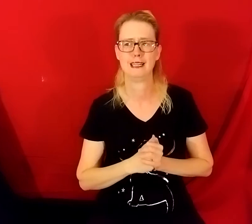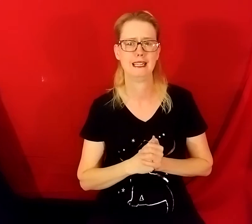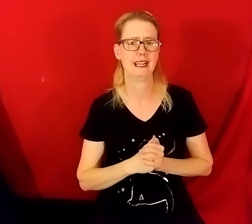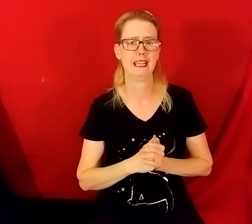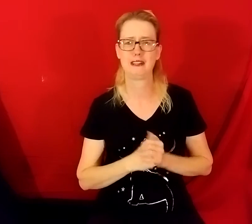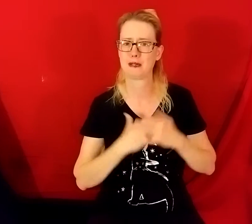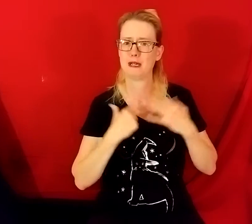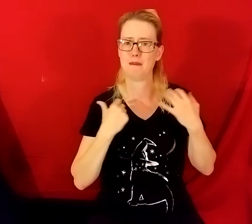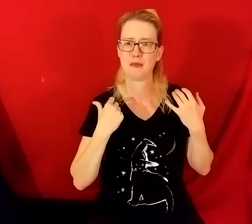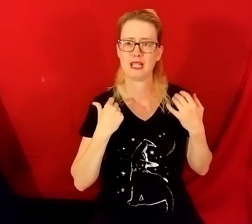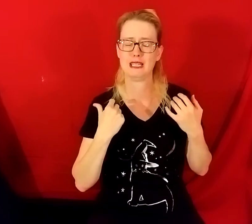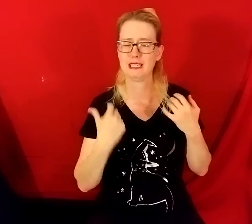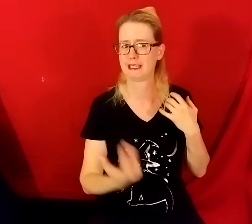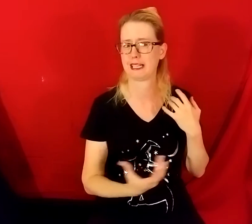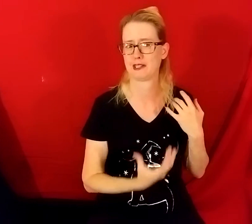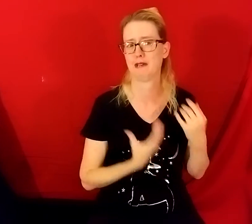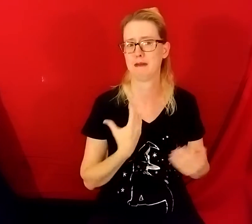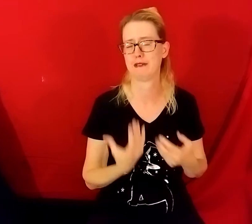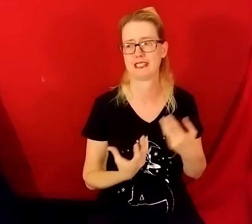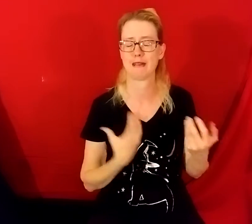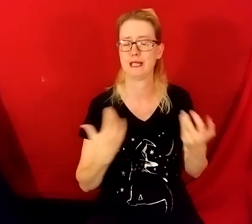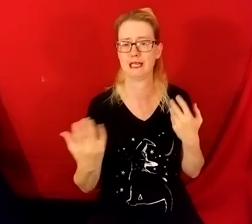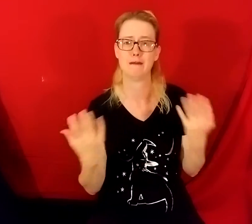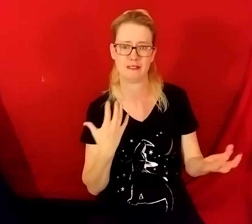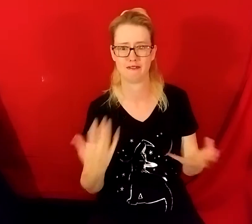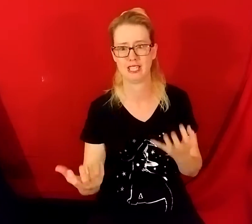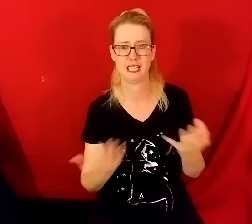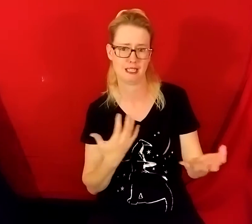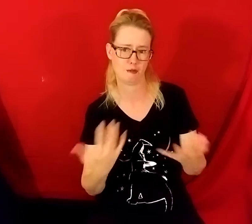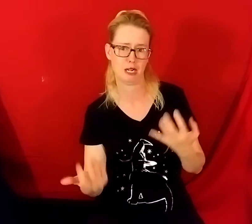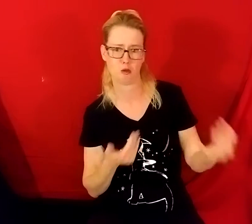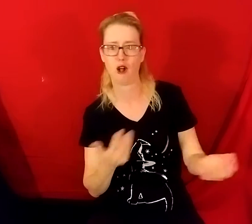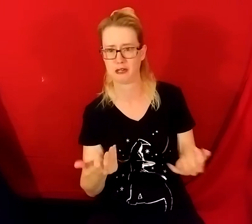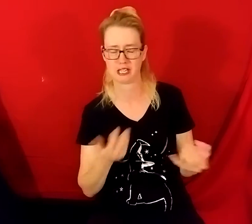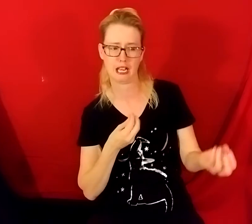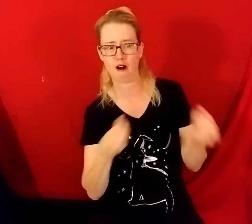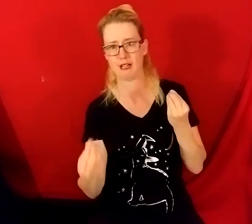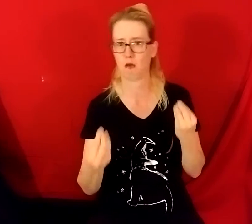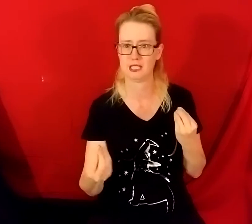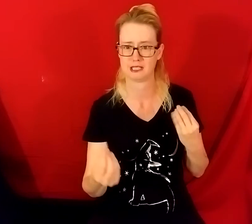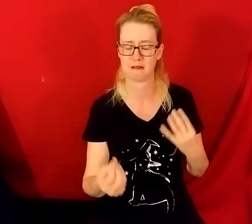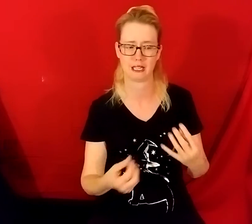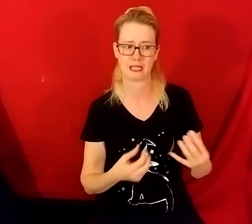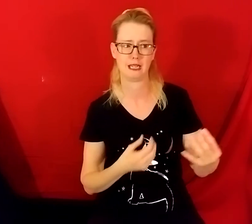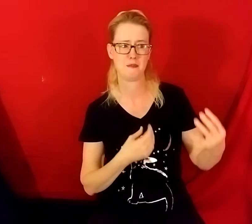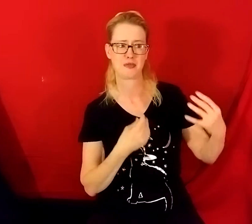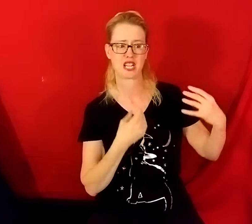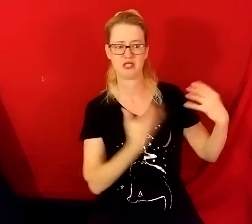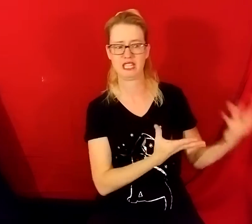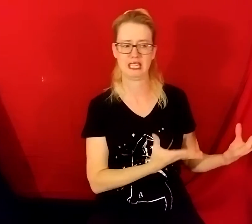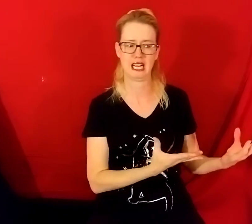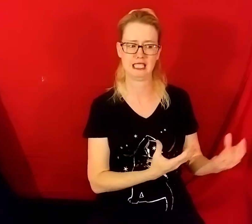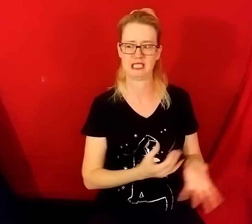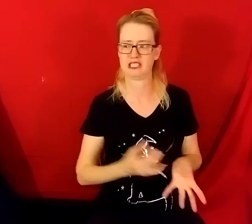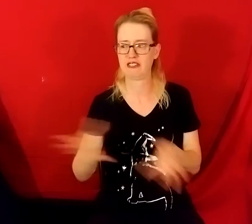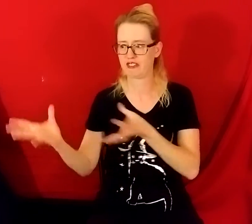it's just, this is like, too many movies are coming at my, when I was watching it all at once. I was like, seeing that, and this death-defying